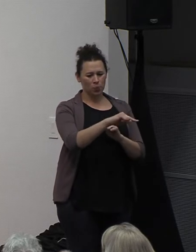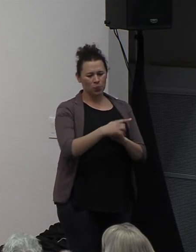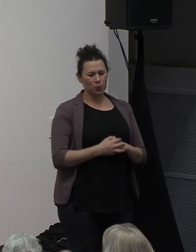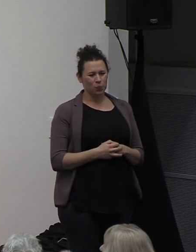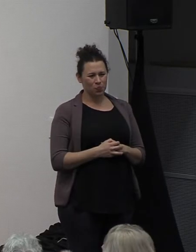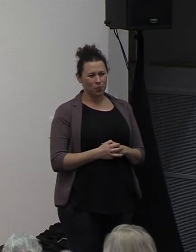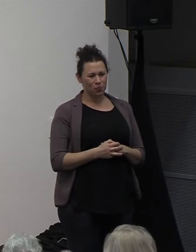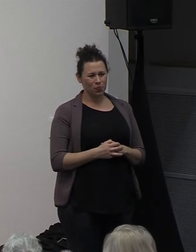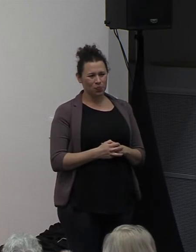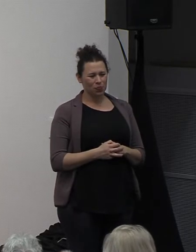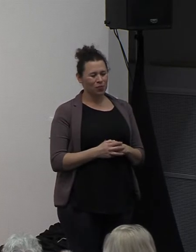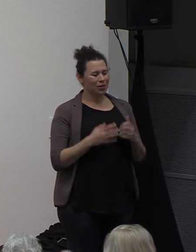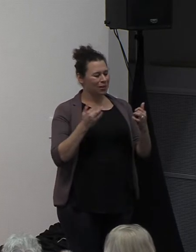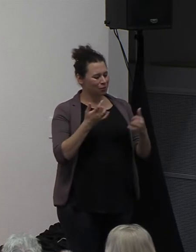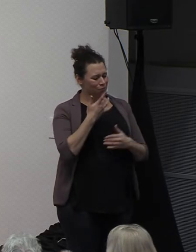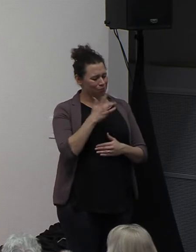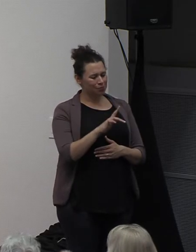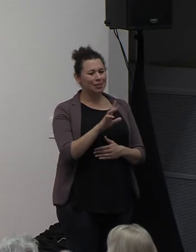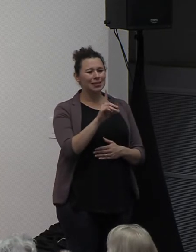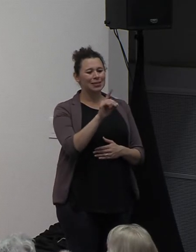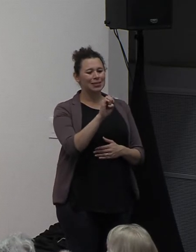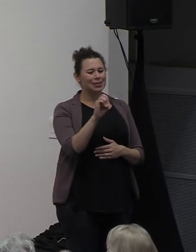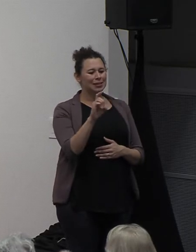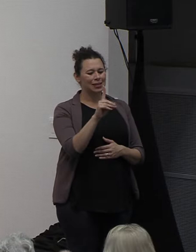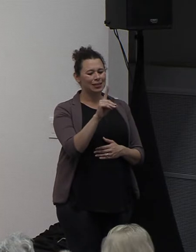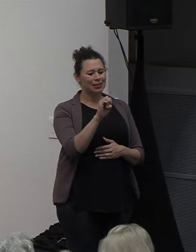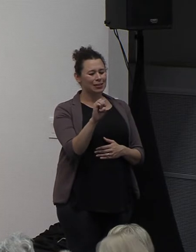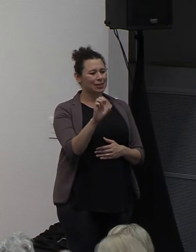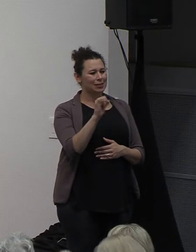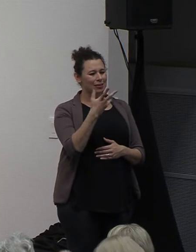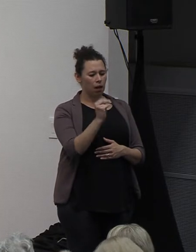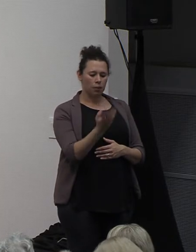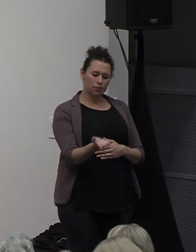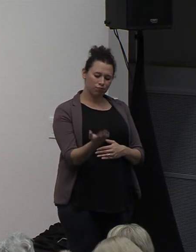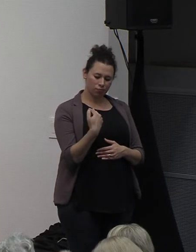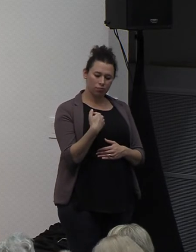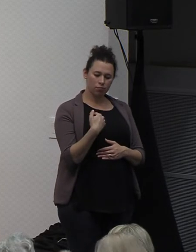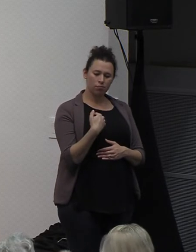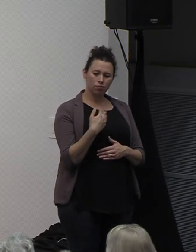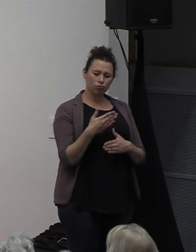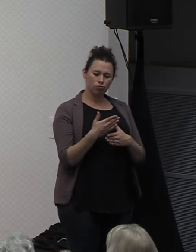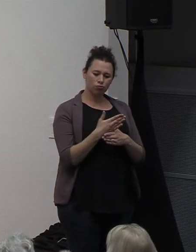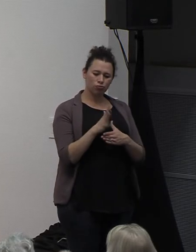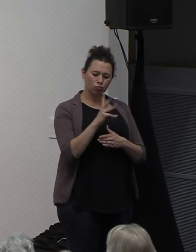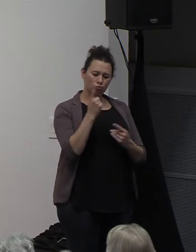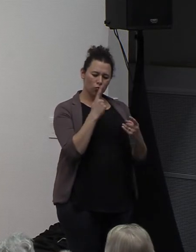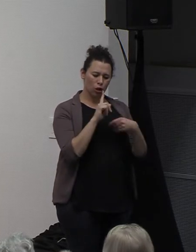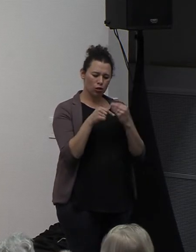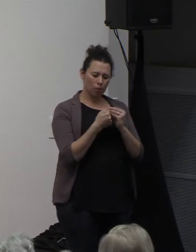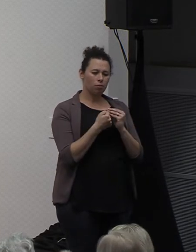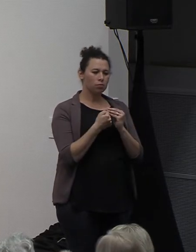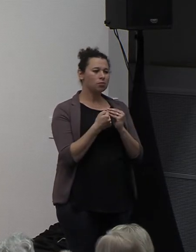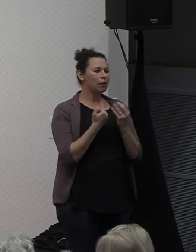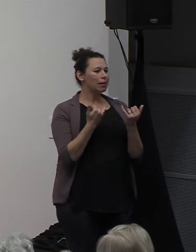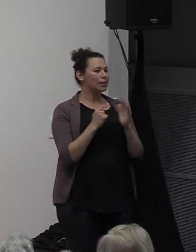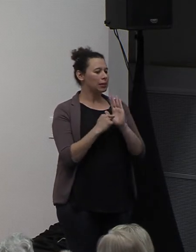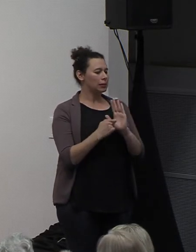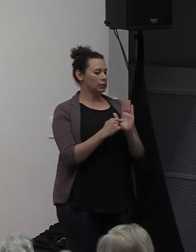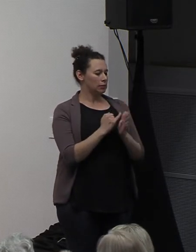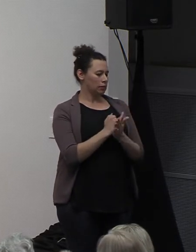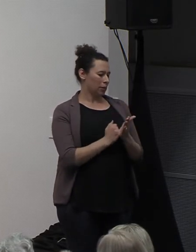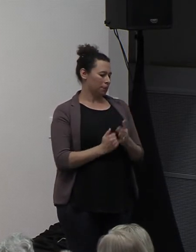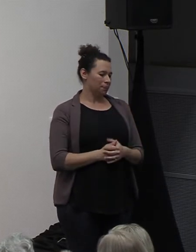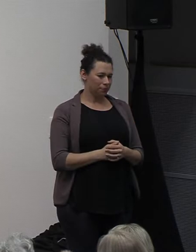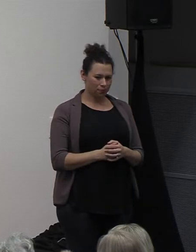it is my privilege to invite Dee Dee Simon to share some thoughts with you about the exhibit and the important educational work that